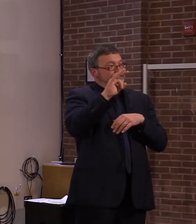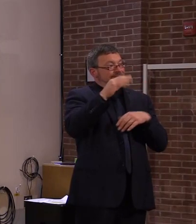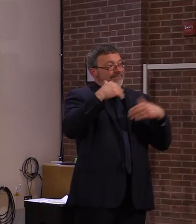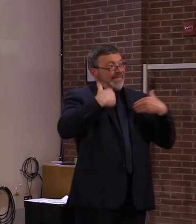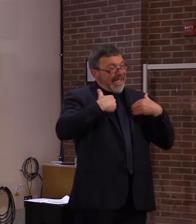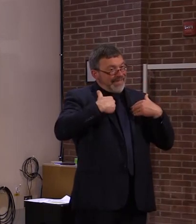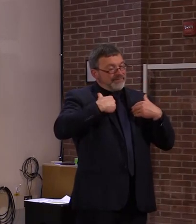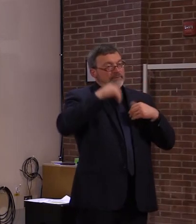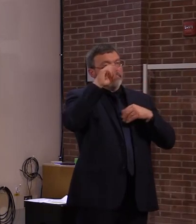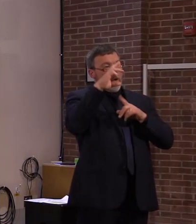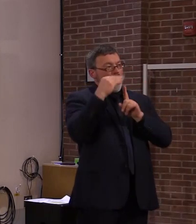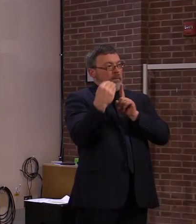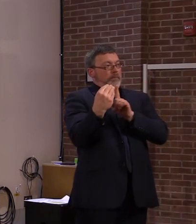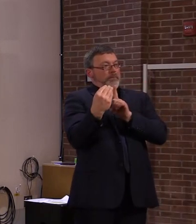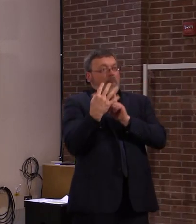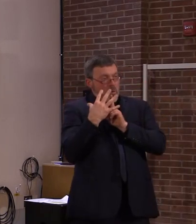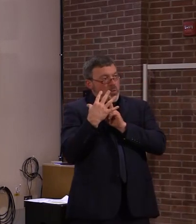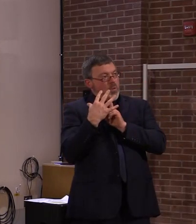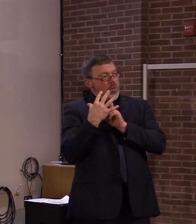to